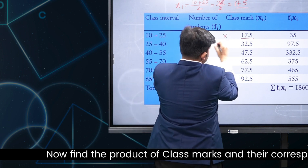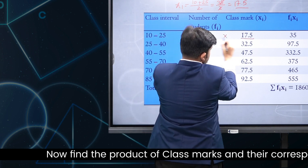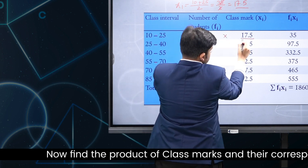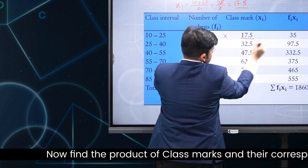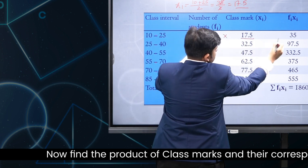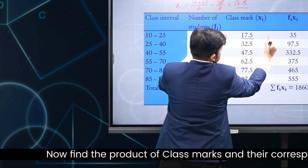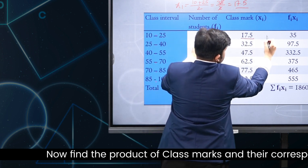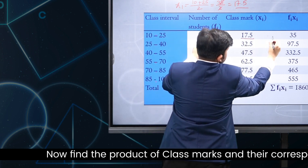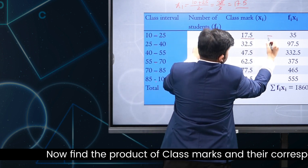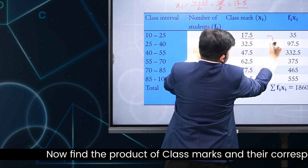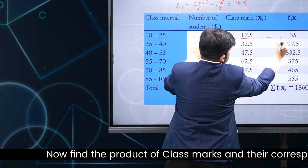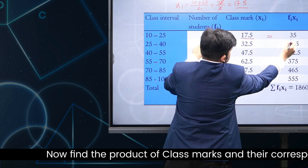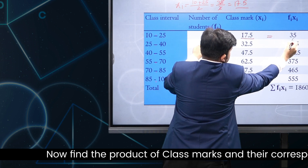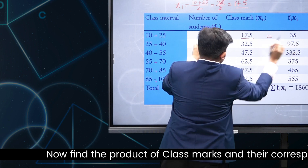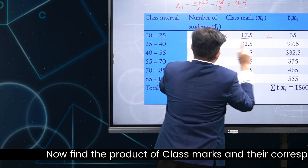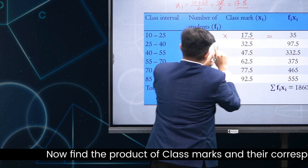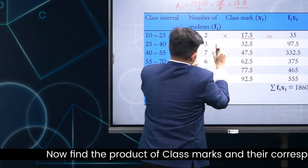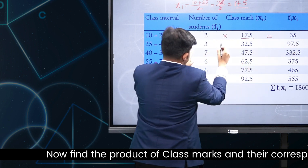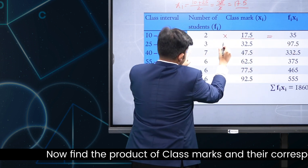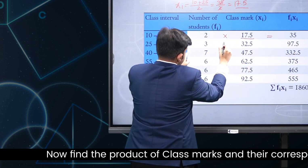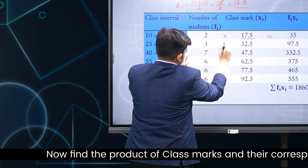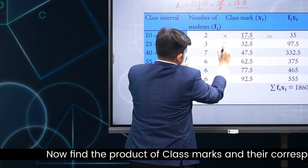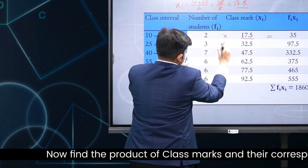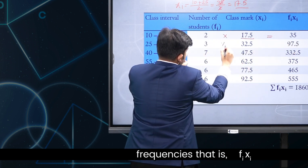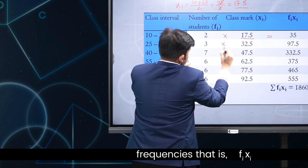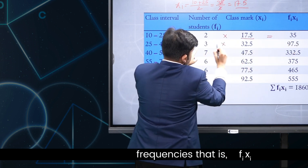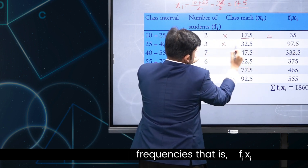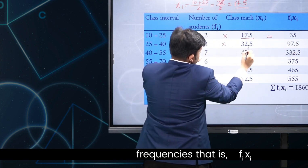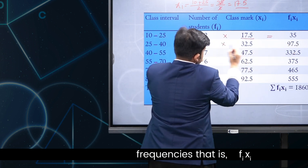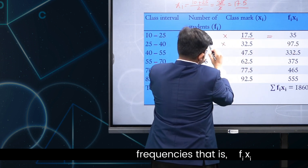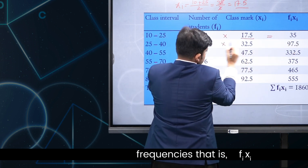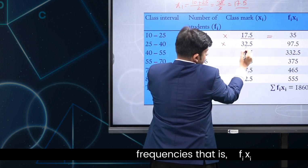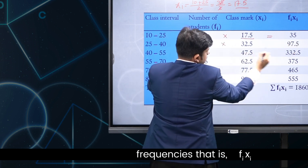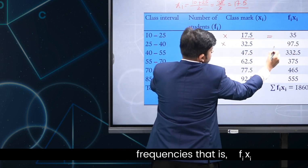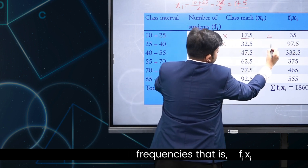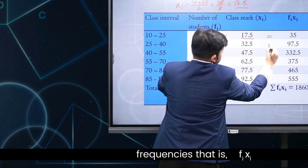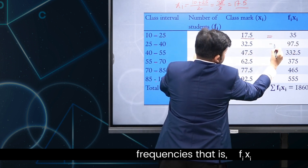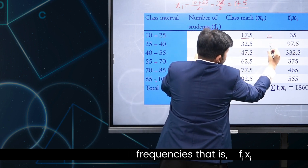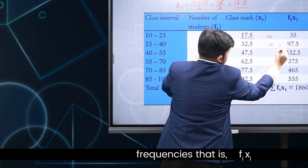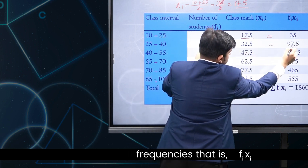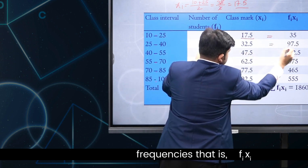Now find the product of class marks and their corresponding frequencies, that is Fi Xi.